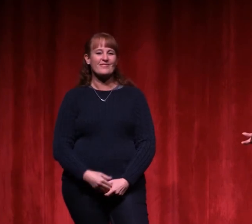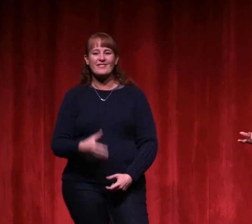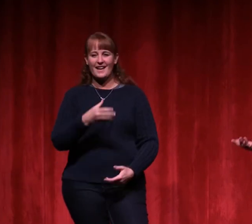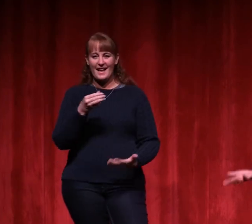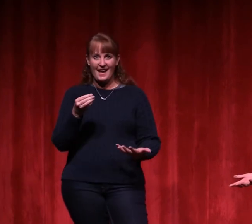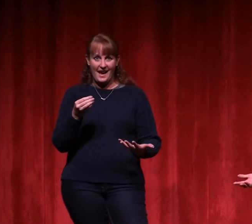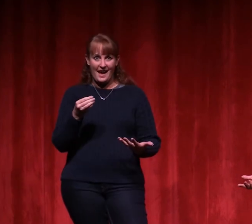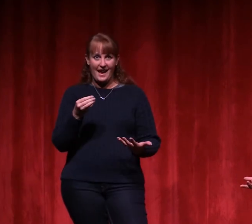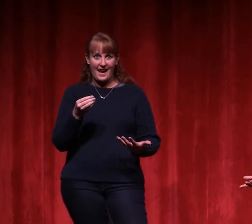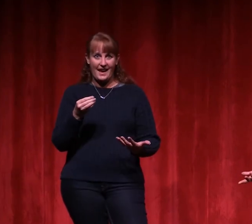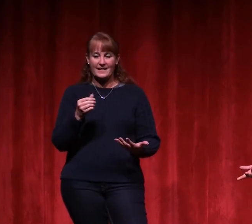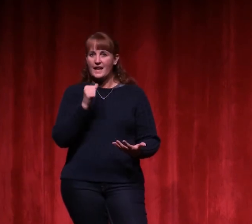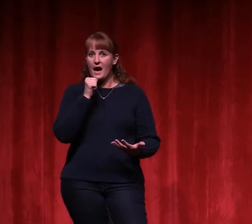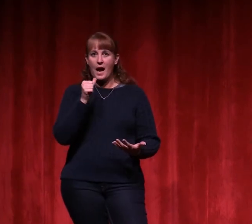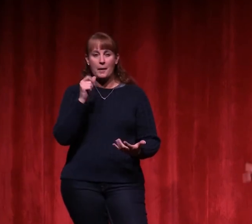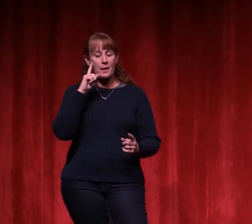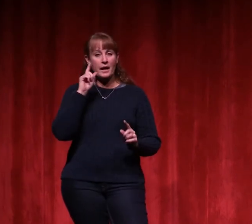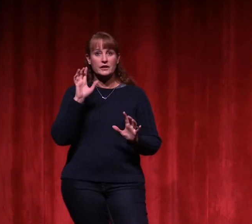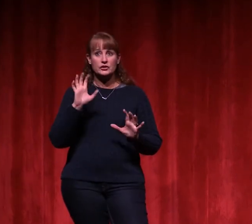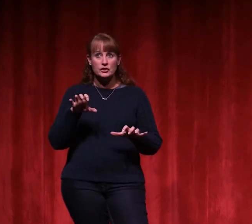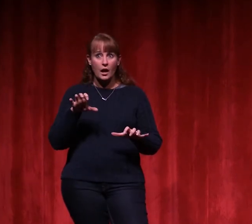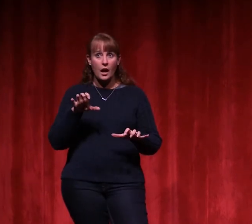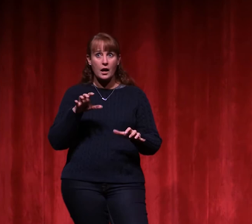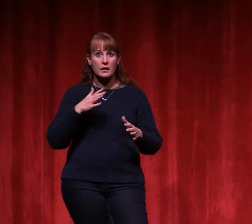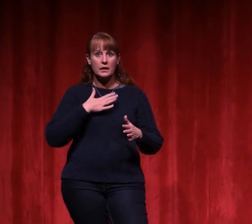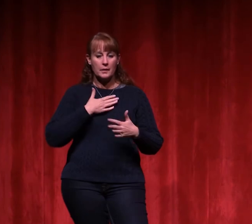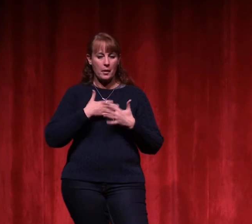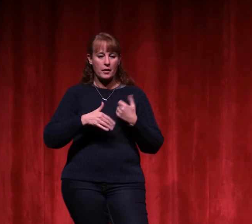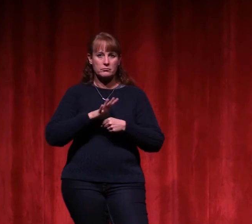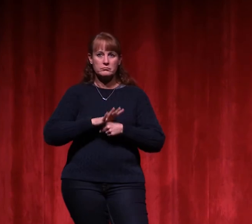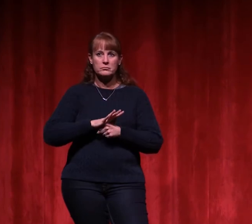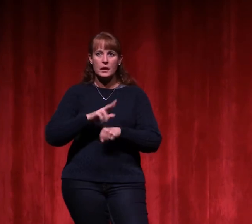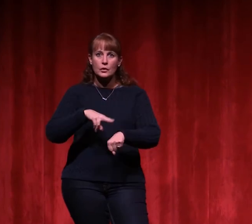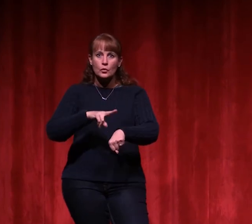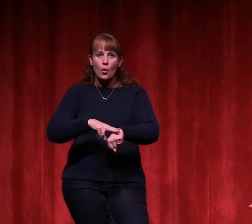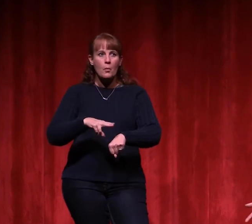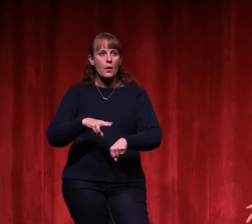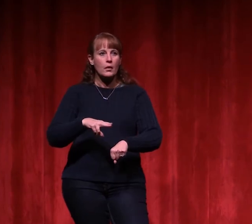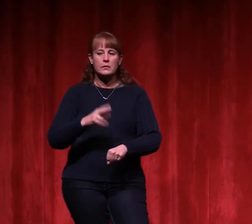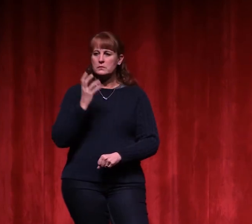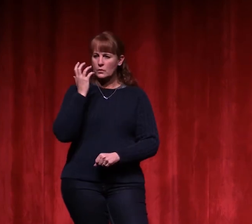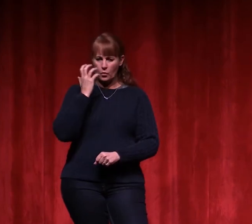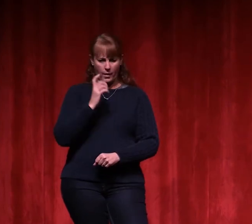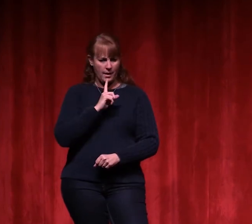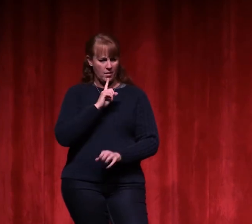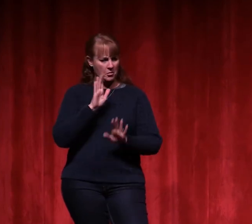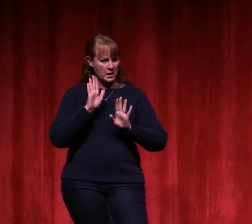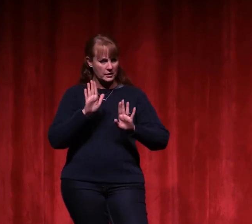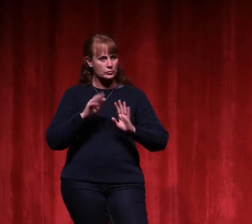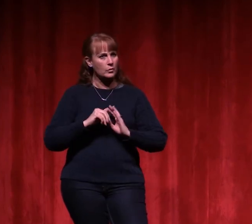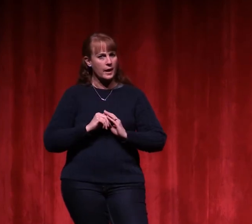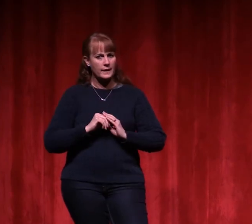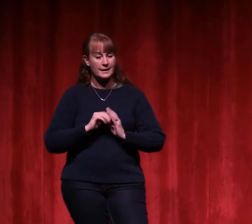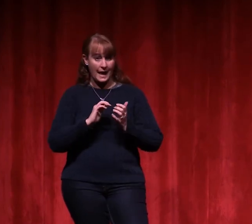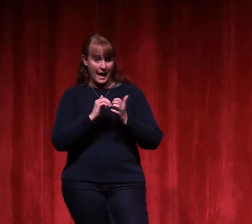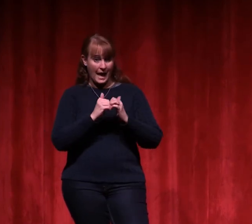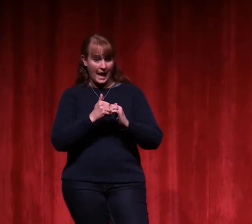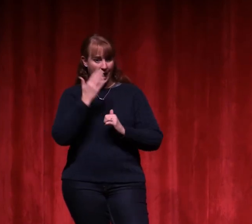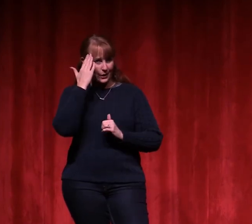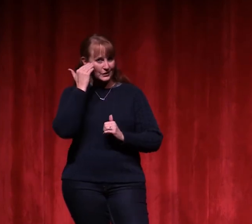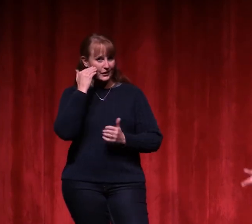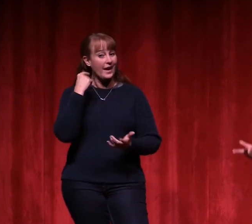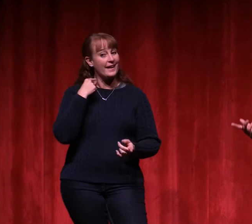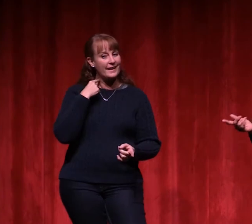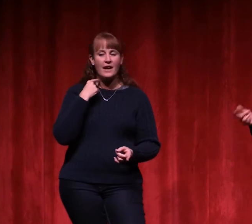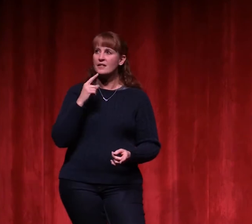And I'm not in shock, and my vitals are normal. And they said, wow, that's great. How is your head and